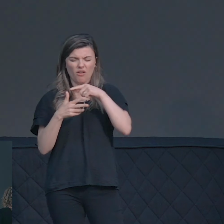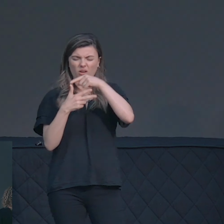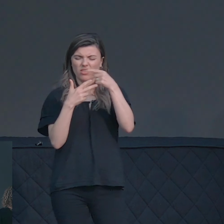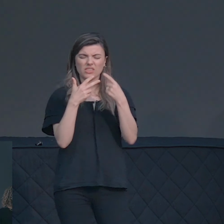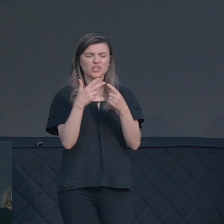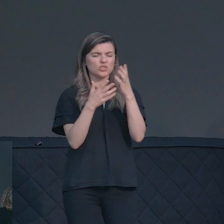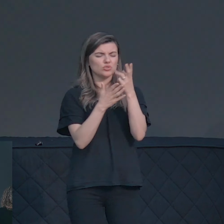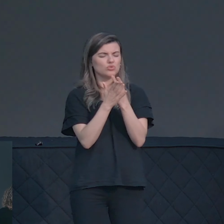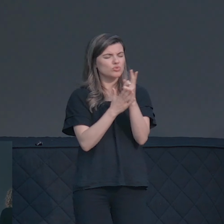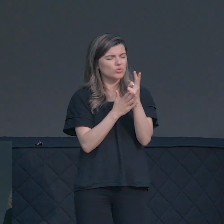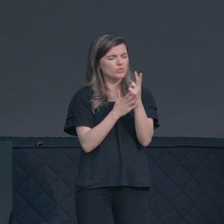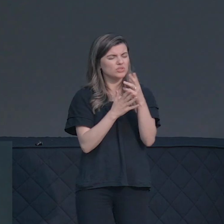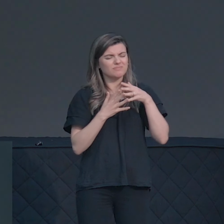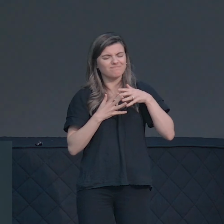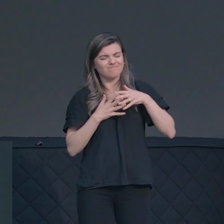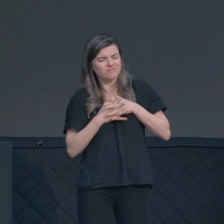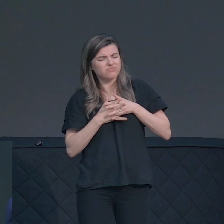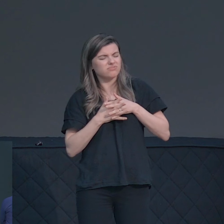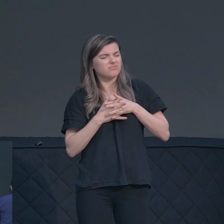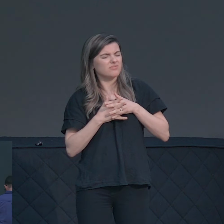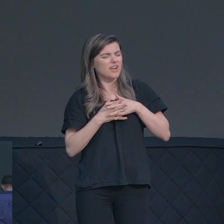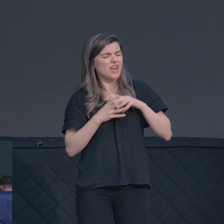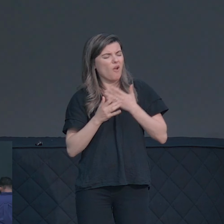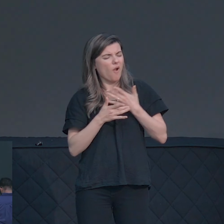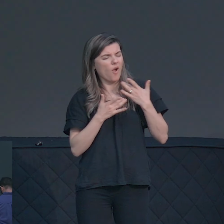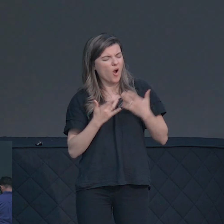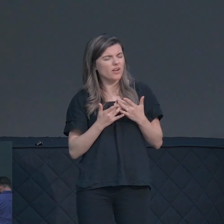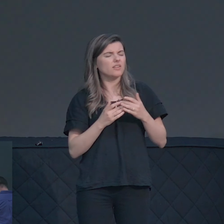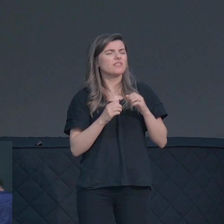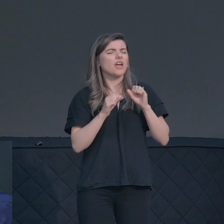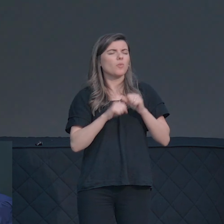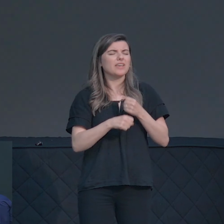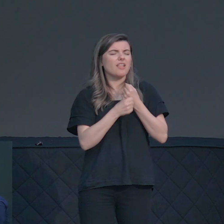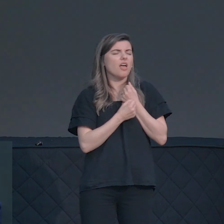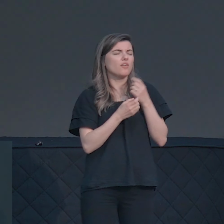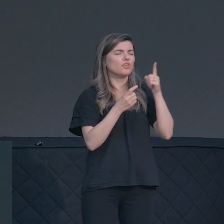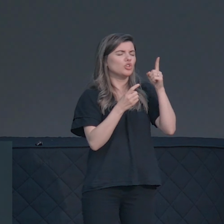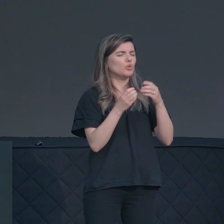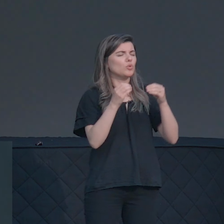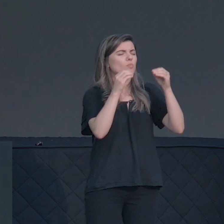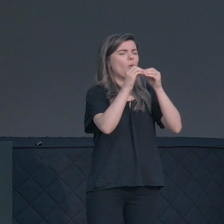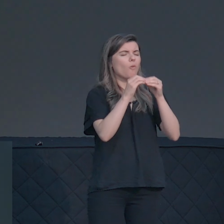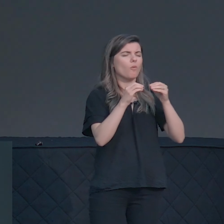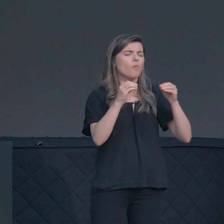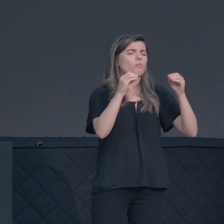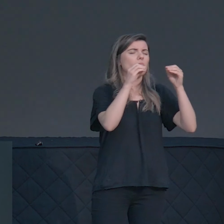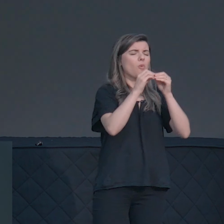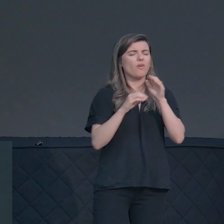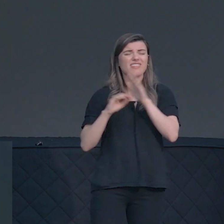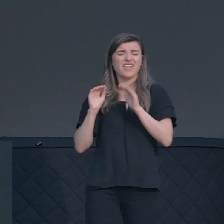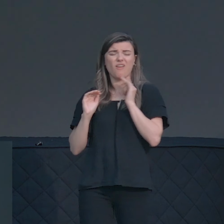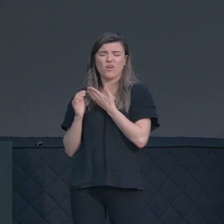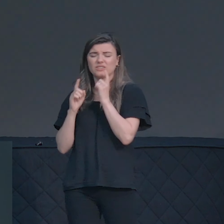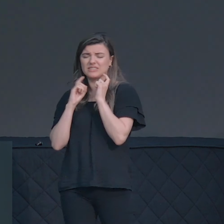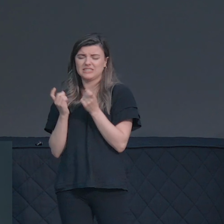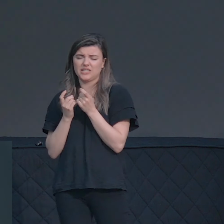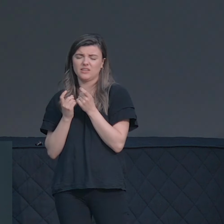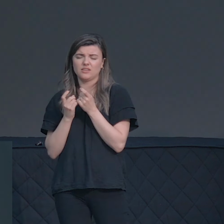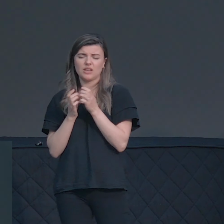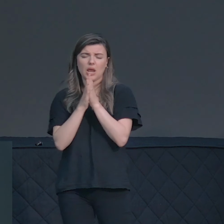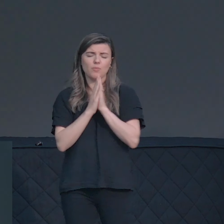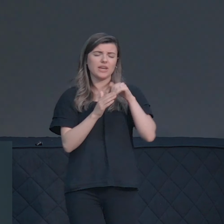them deep inside our heart so that we would love the sinless Son more than we love our sin. I pray